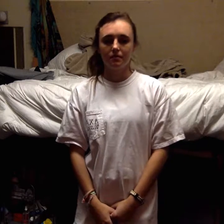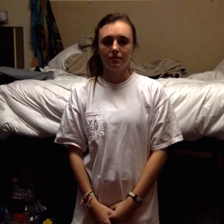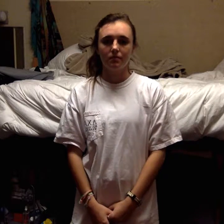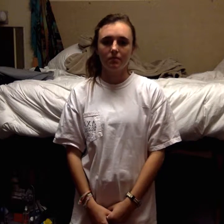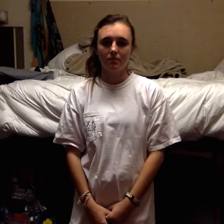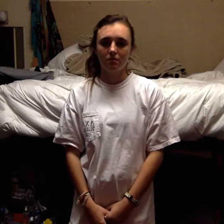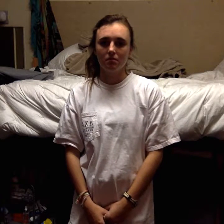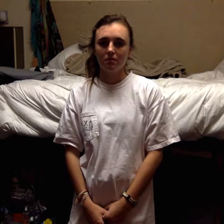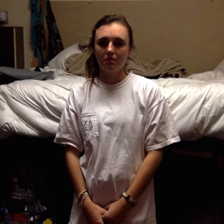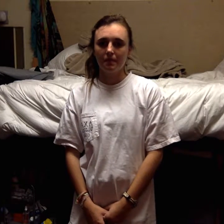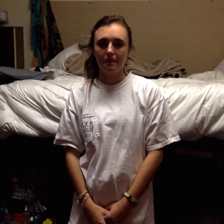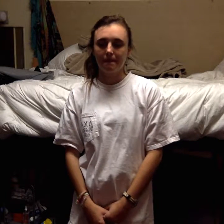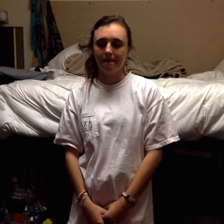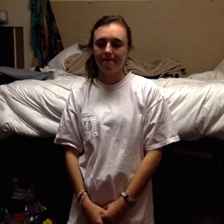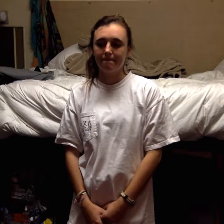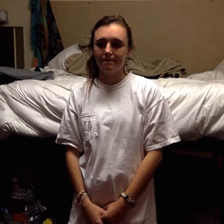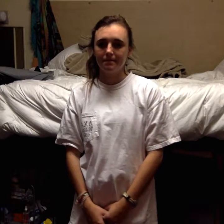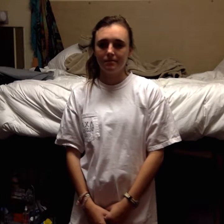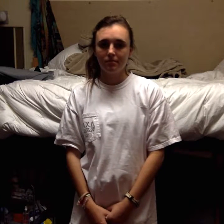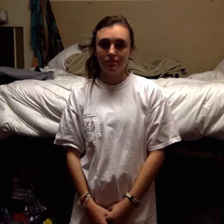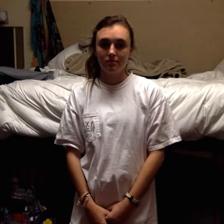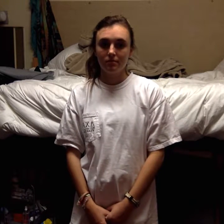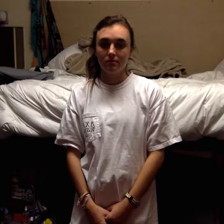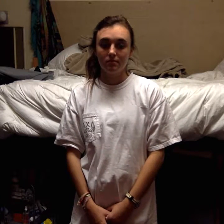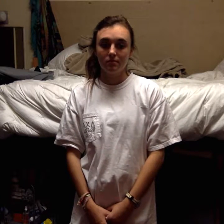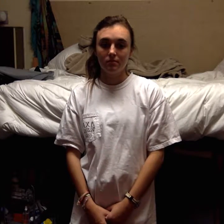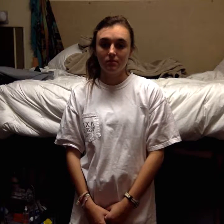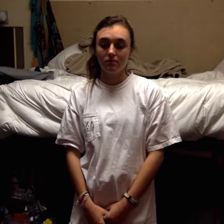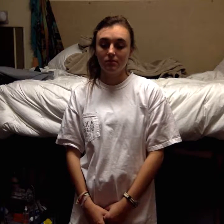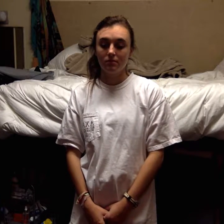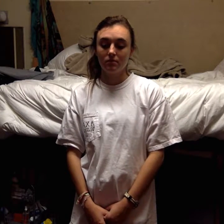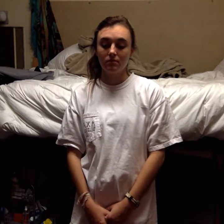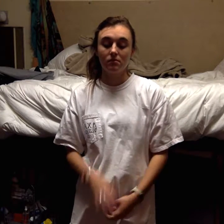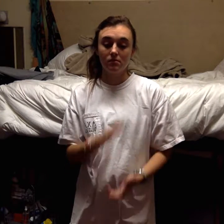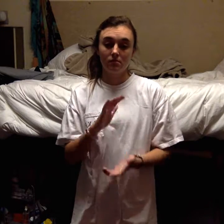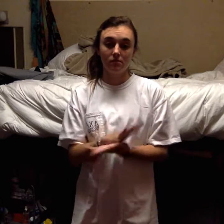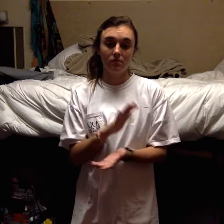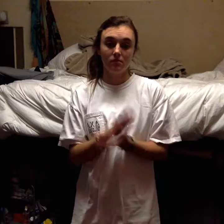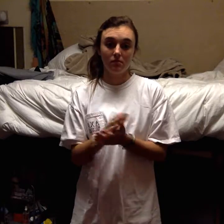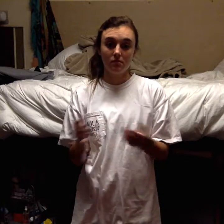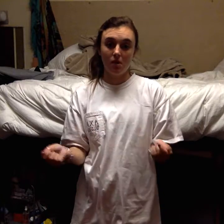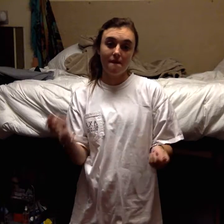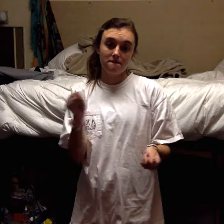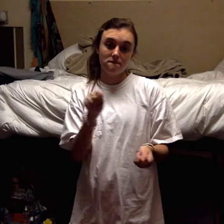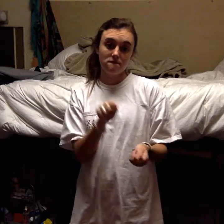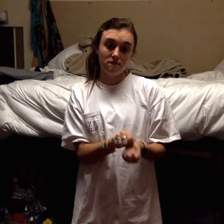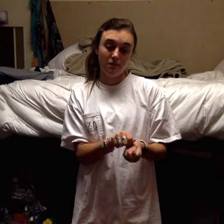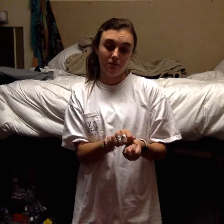which time you should have these papers either on the drying rack or folded up in your book.